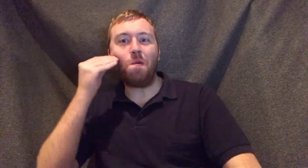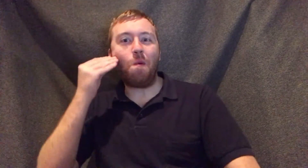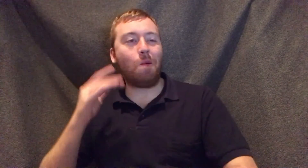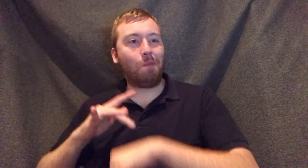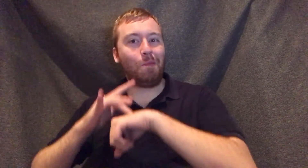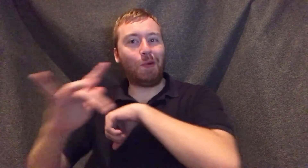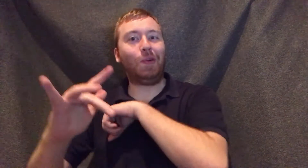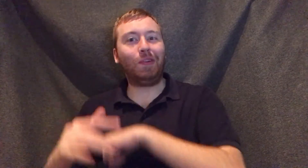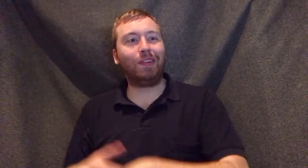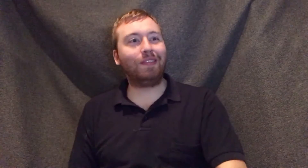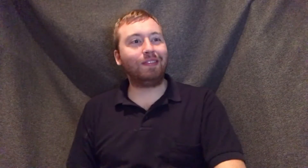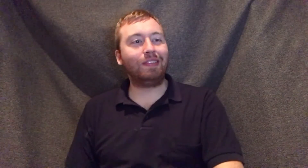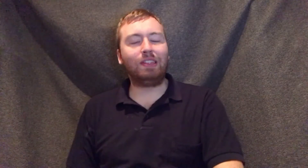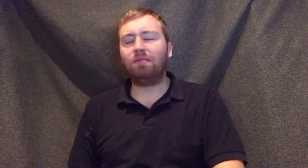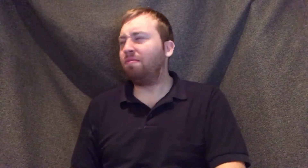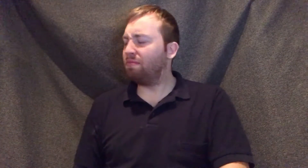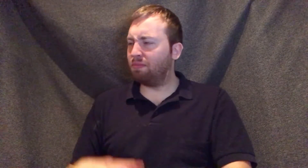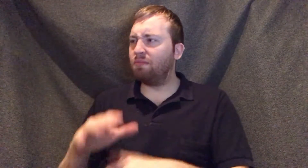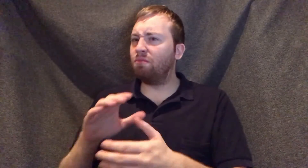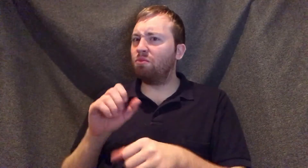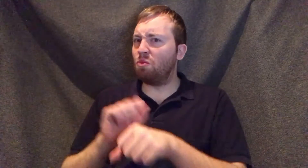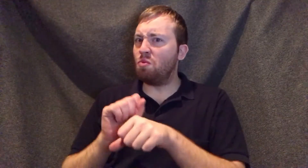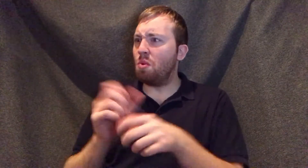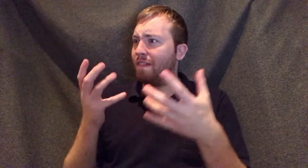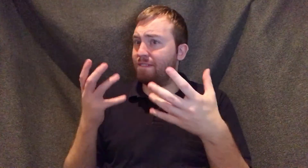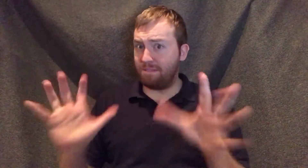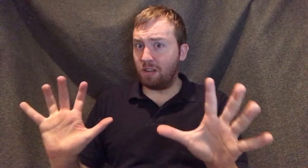Matt is great at his job. It is the social expectations that are difficult.